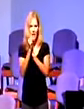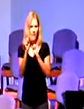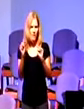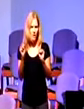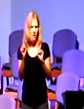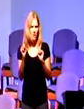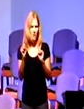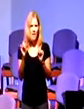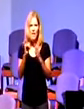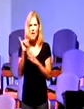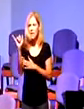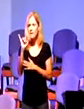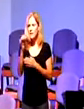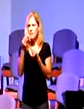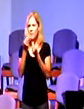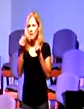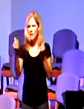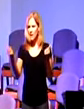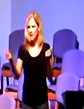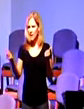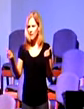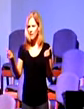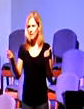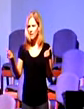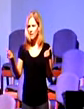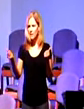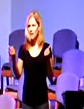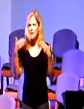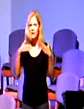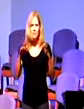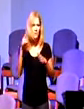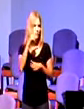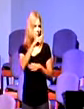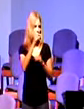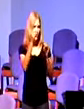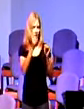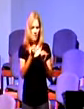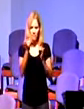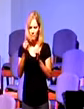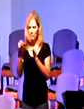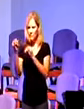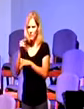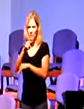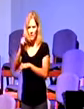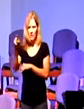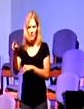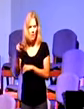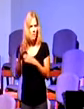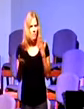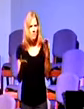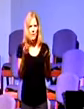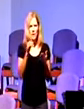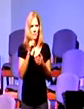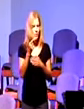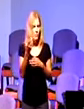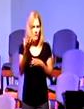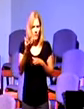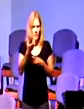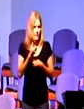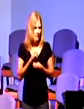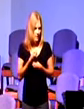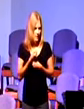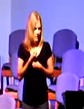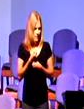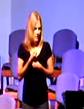salvation, that same healing is available for each one of us. We may not be the ones